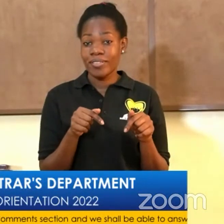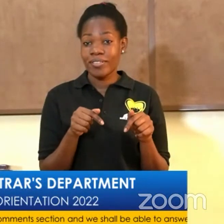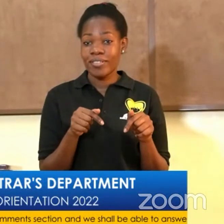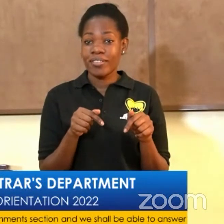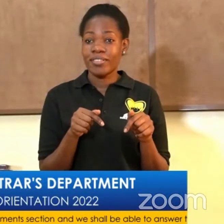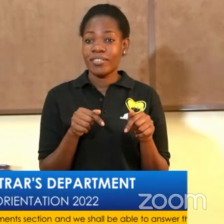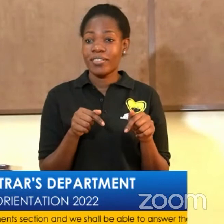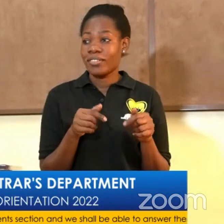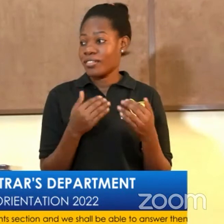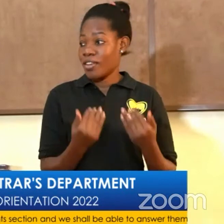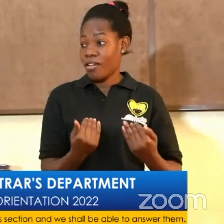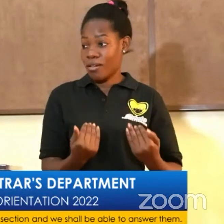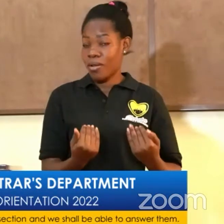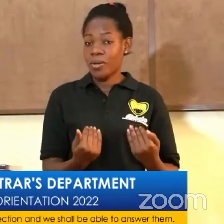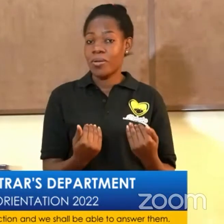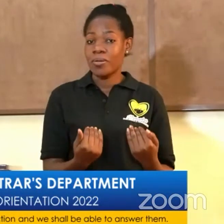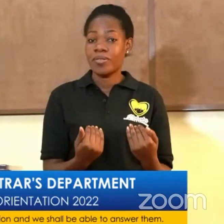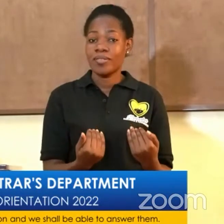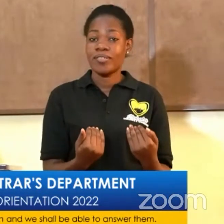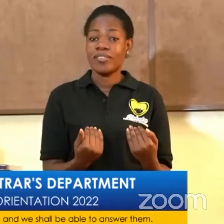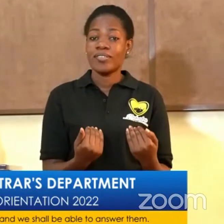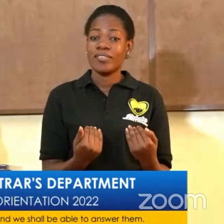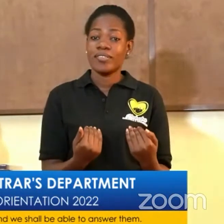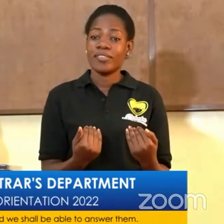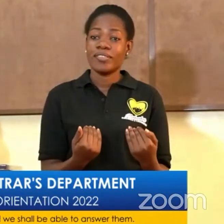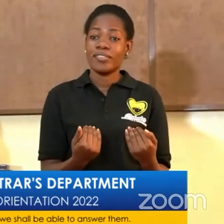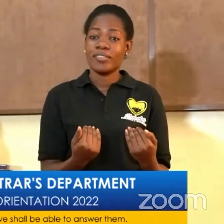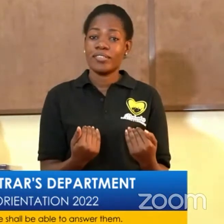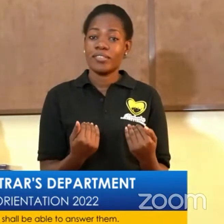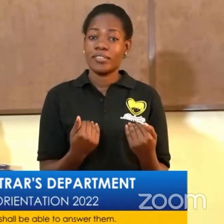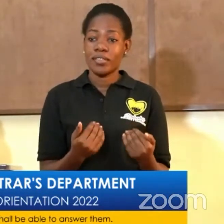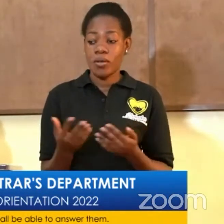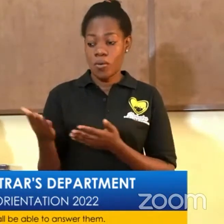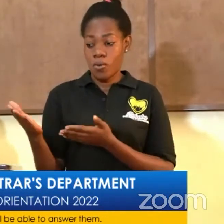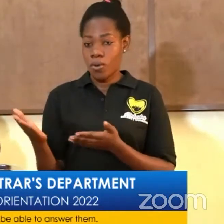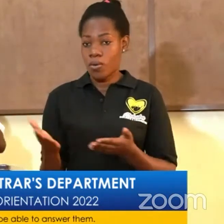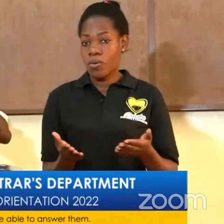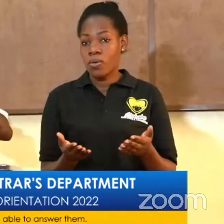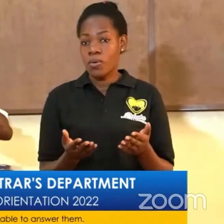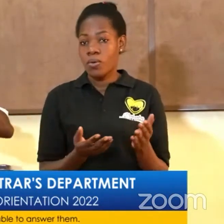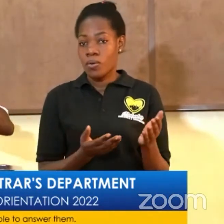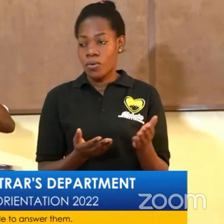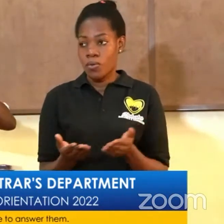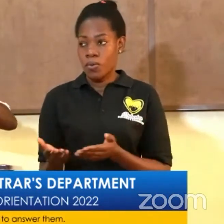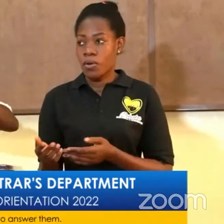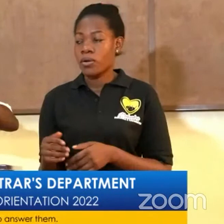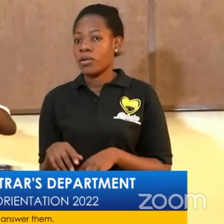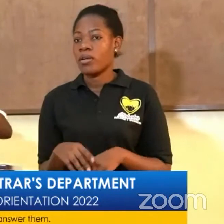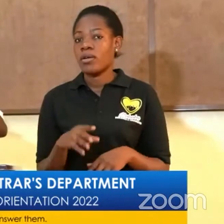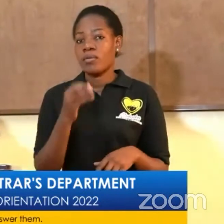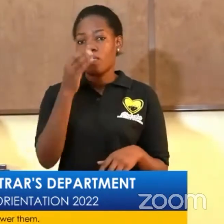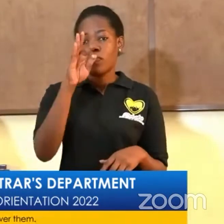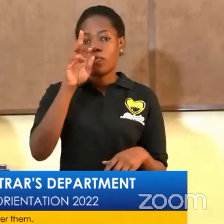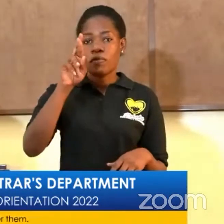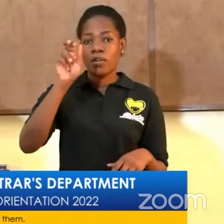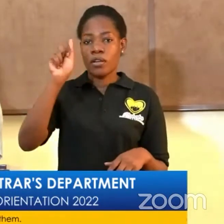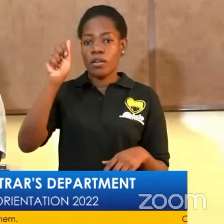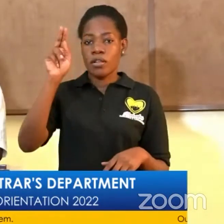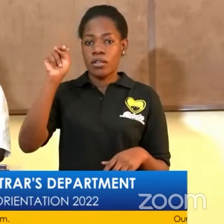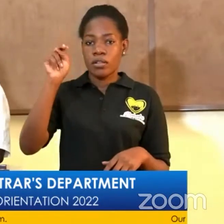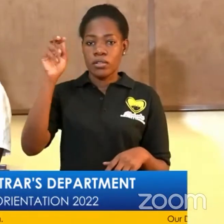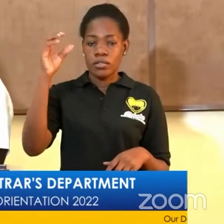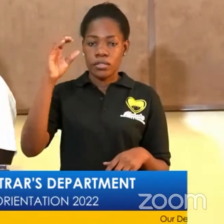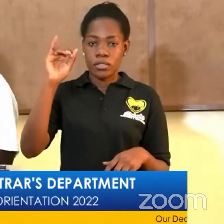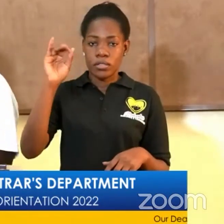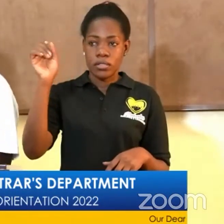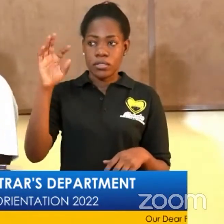Right now we are going to have Francis as our chairperson,